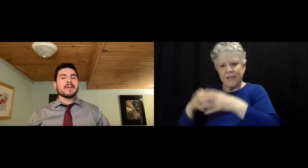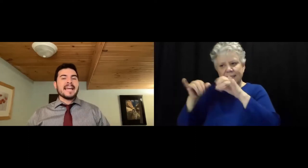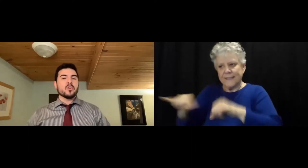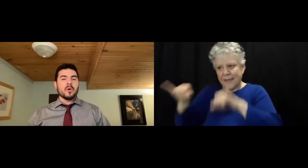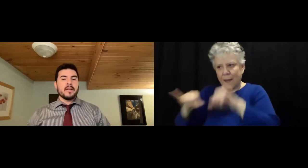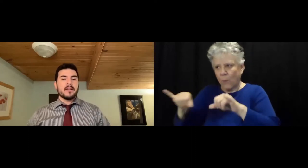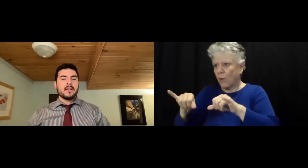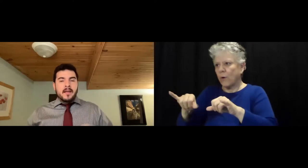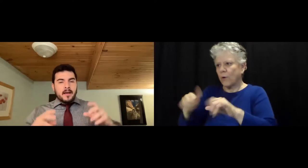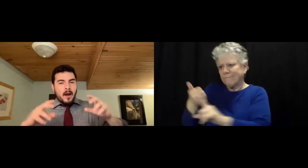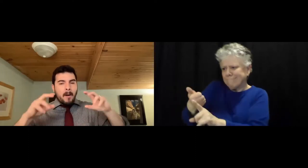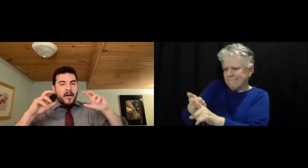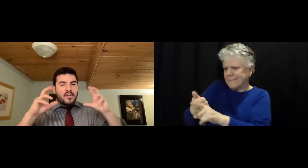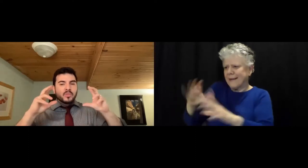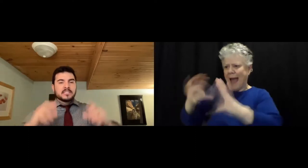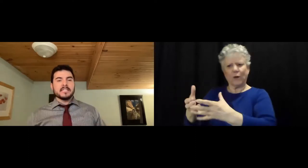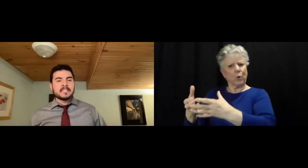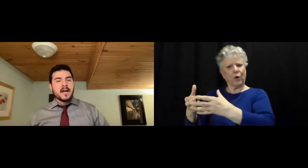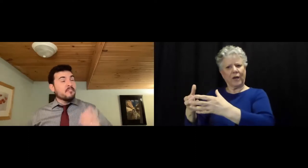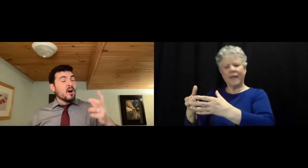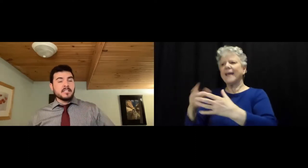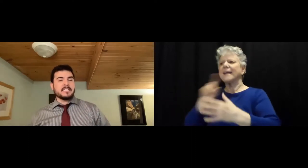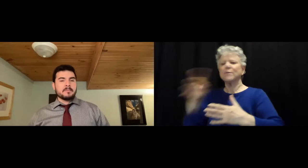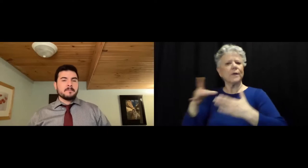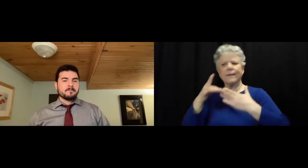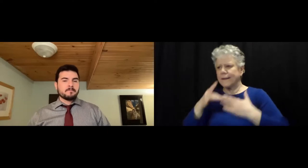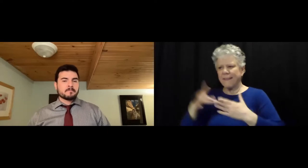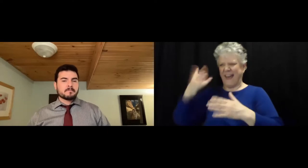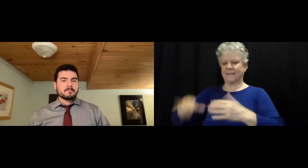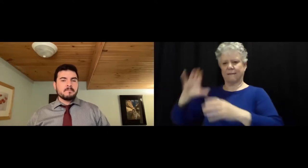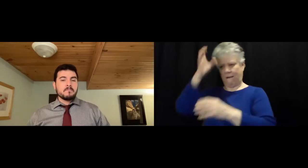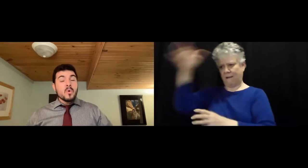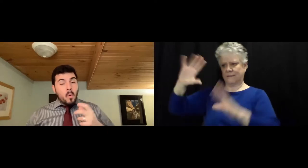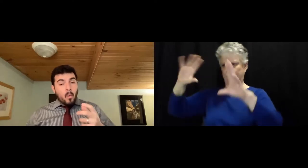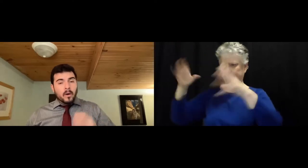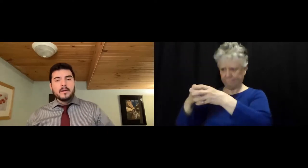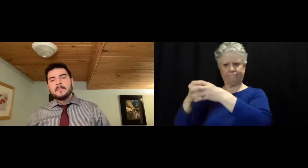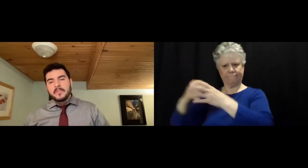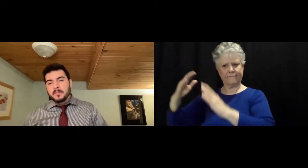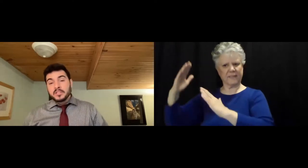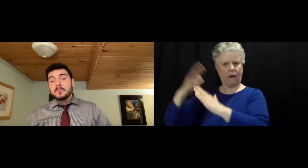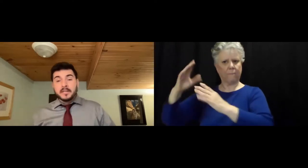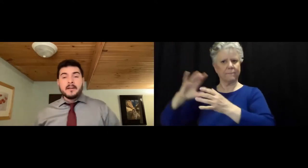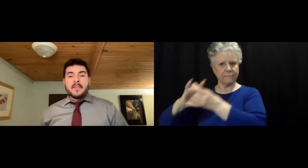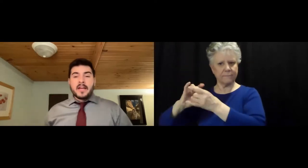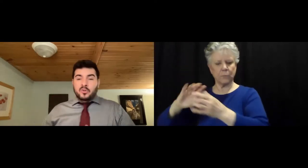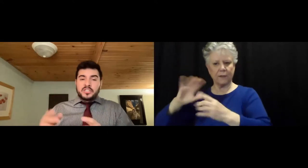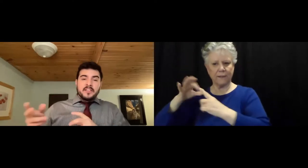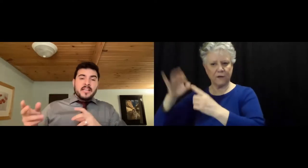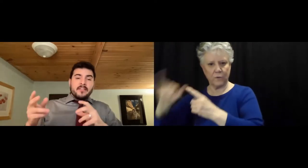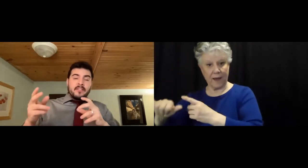ahistorical category, an apotheosis of the concept. Or the presumption